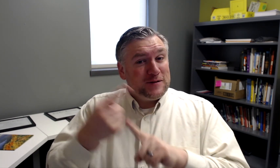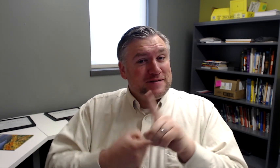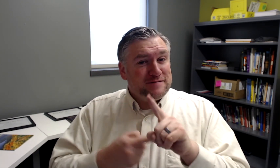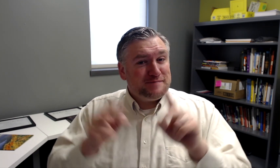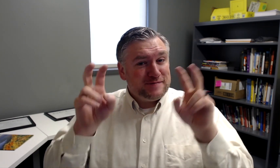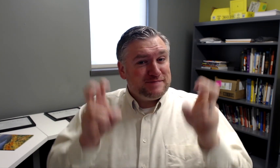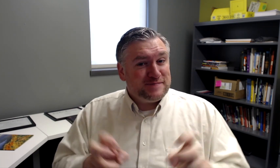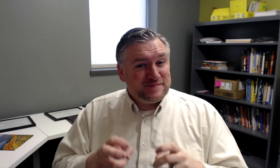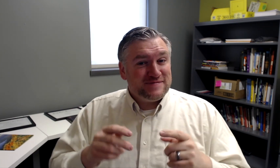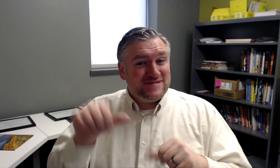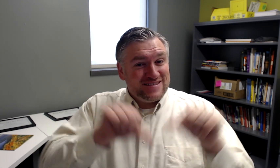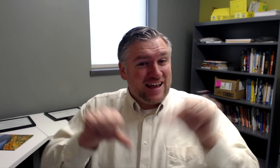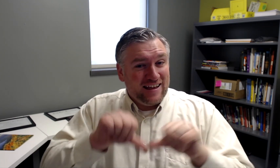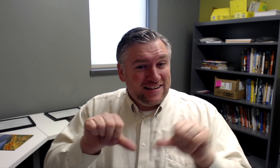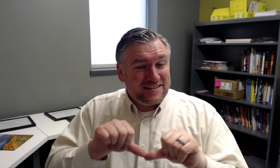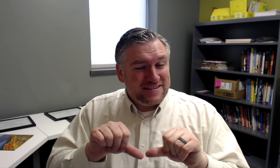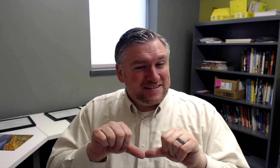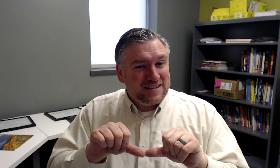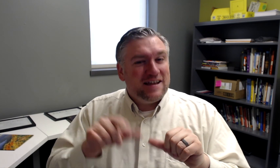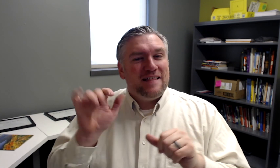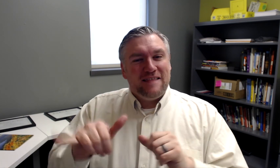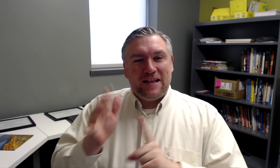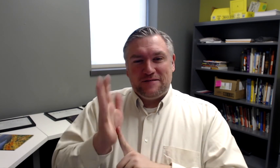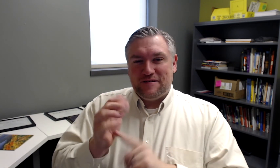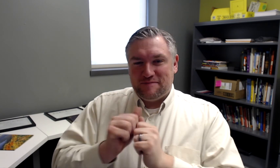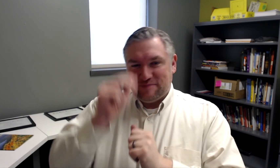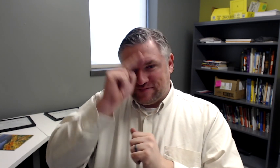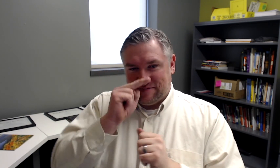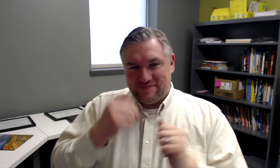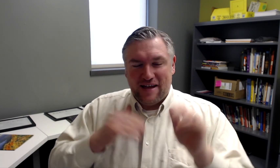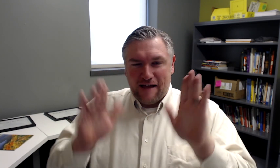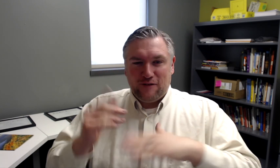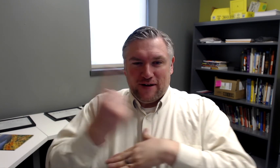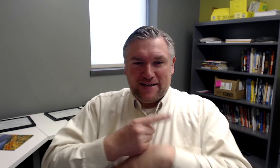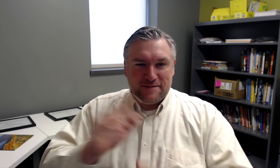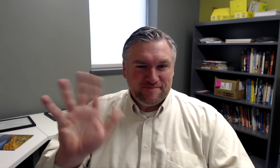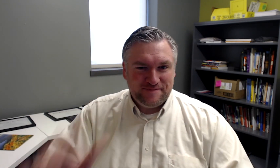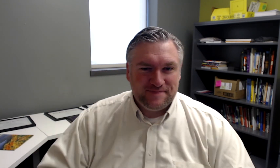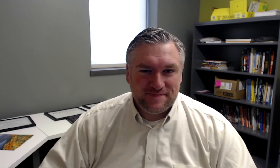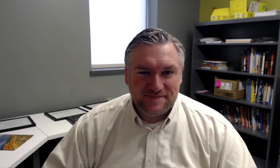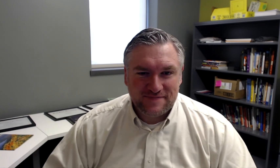Okay, I'm looking forward to this month's topic of science. That's 5 Minutes with Nate. Have a great day.